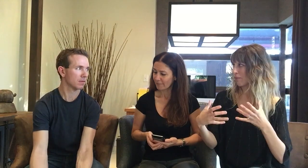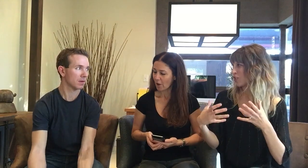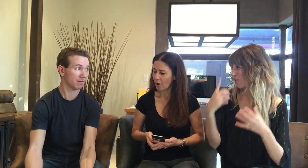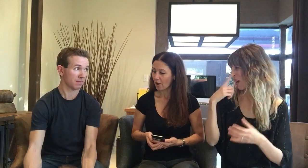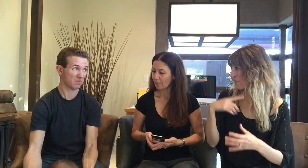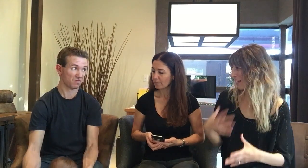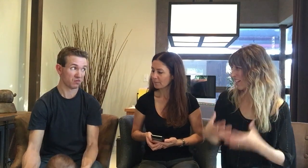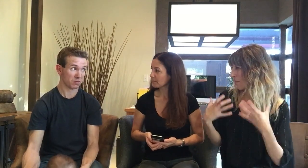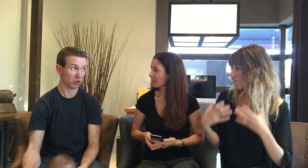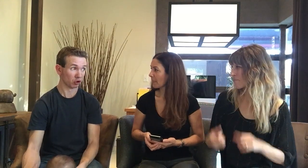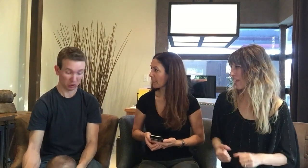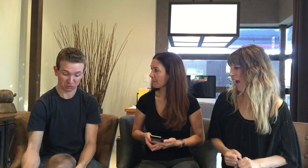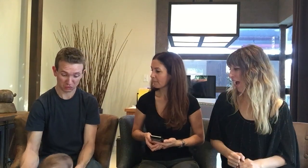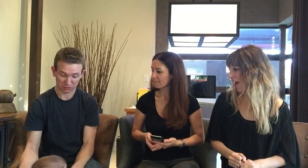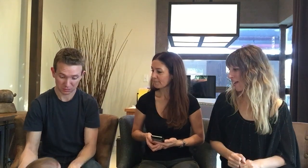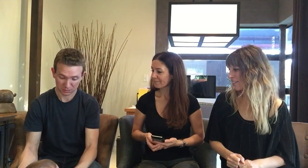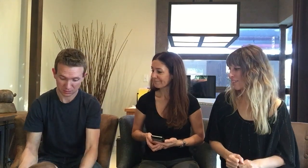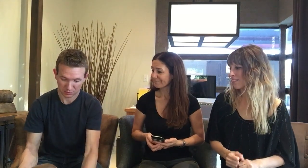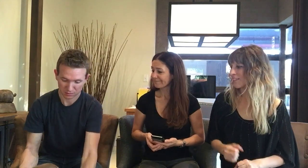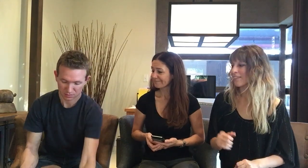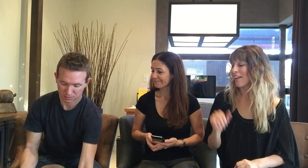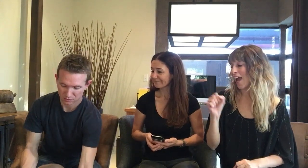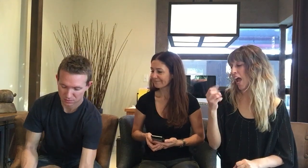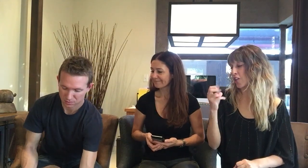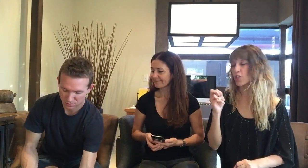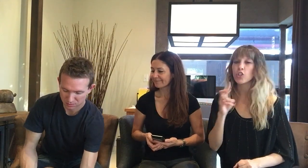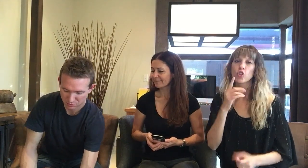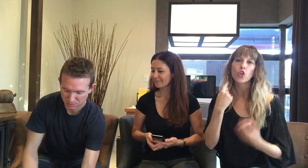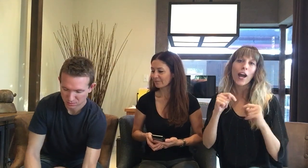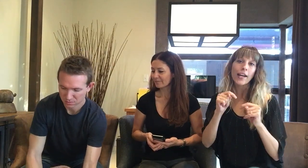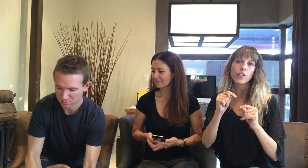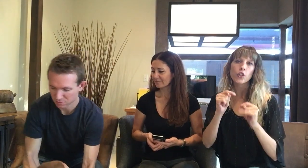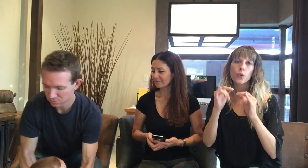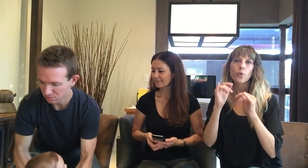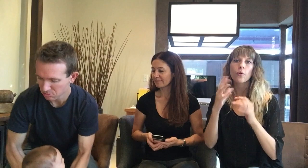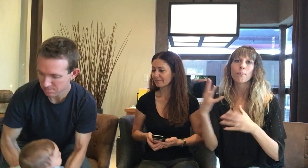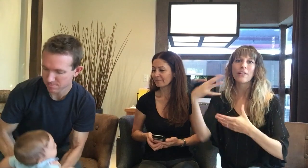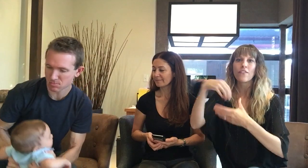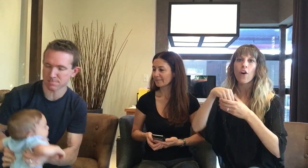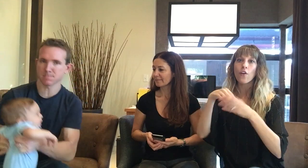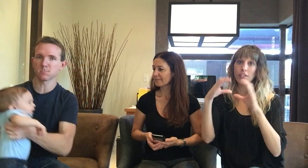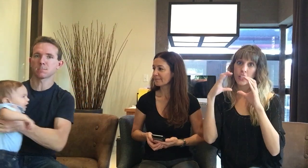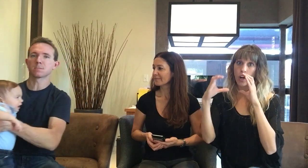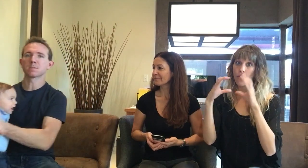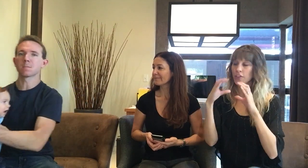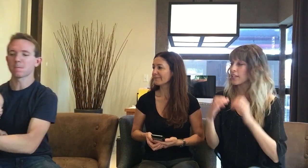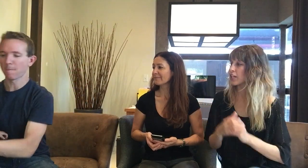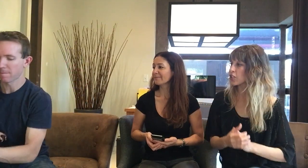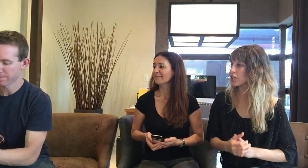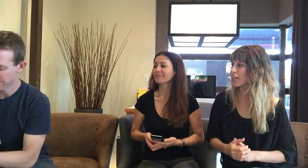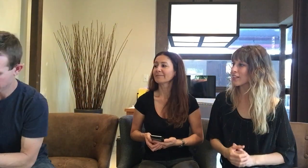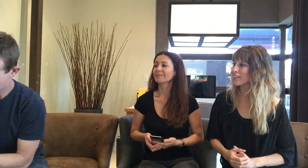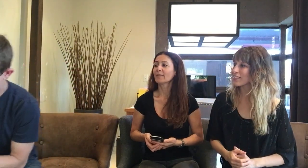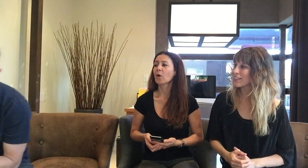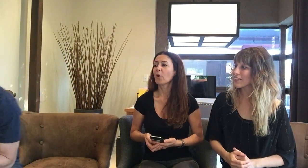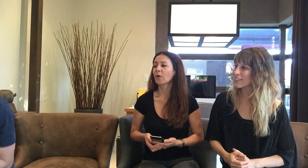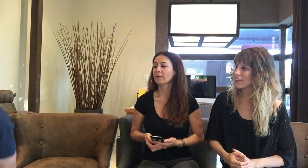menu. Do you mind picking up? Yeah. Asher's trying to be involved in the conversation. Oh.